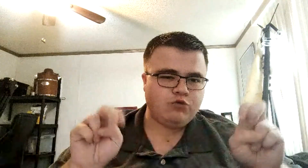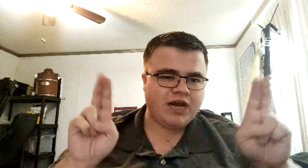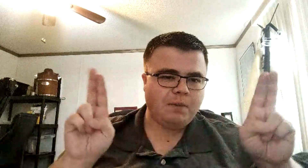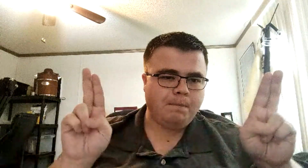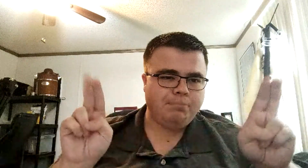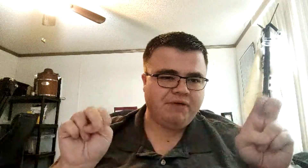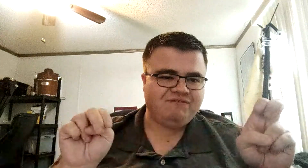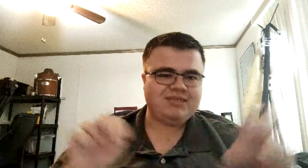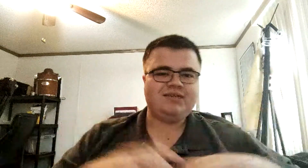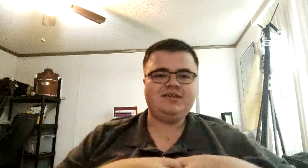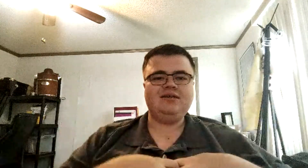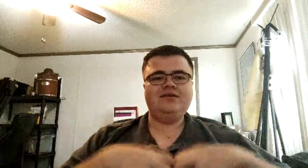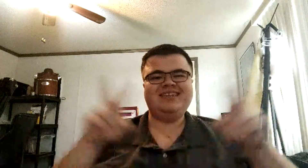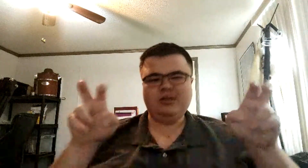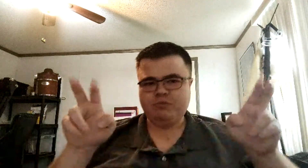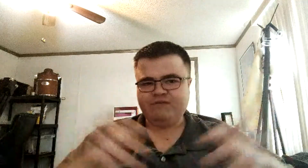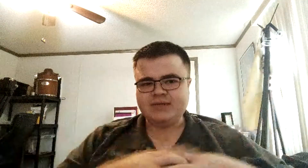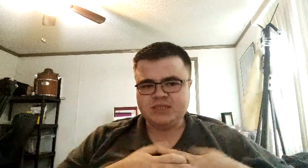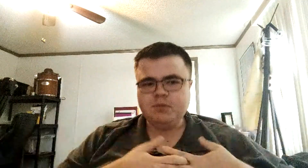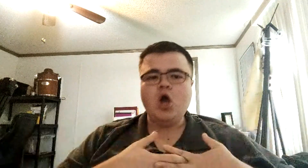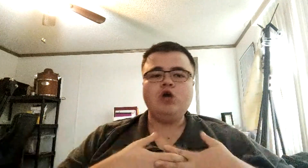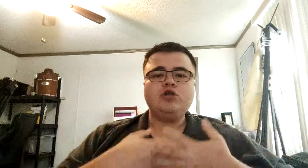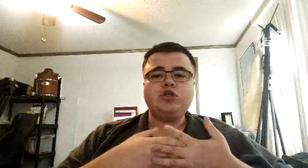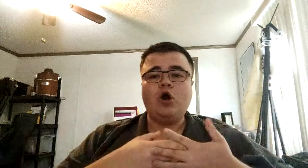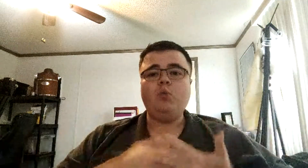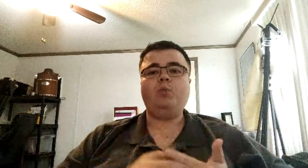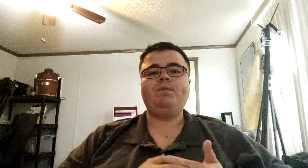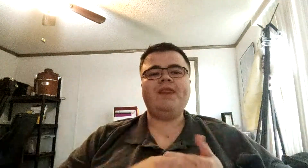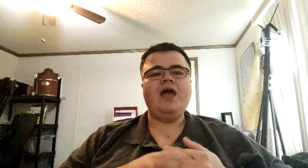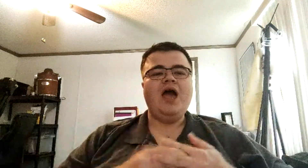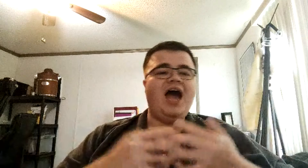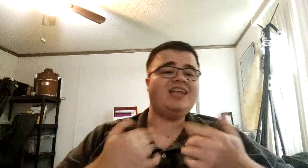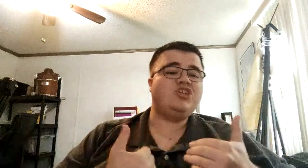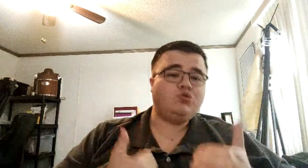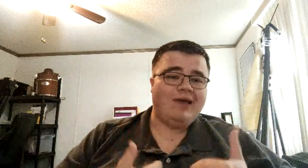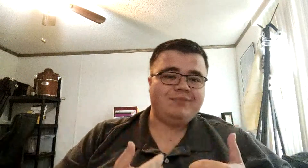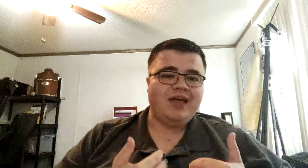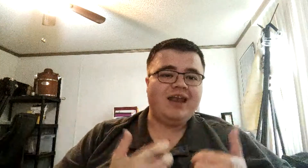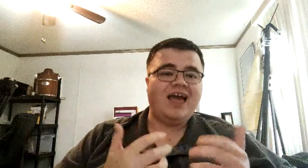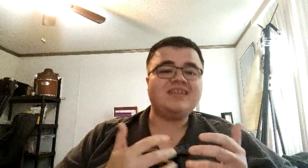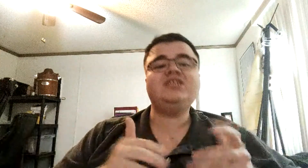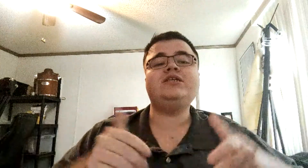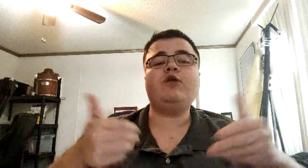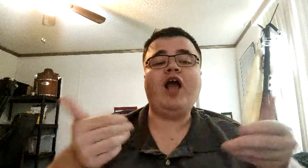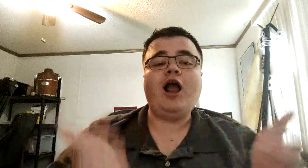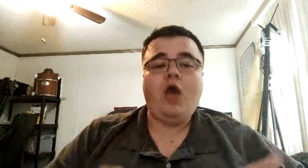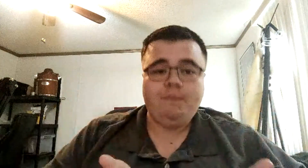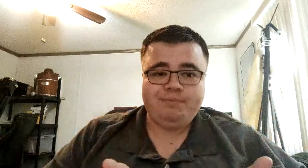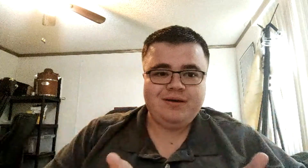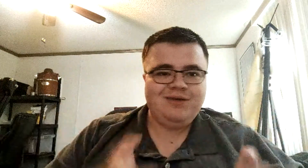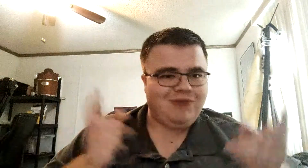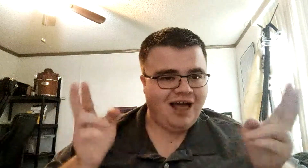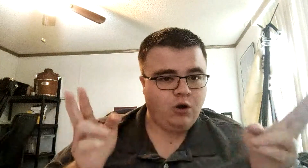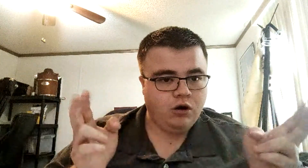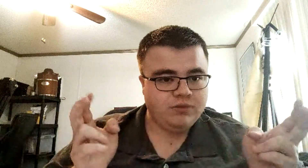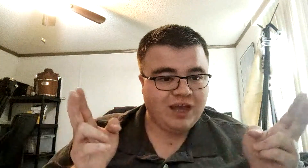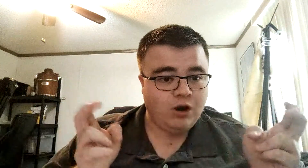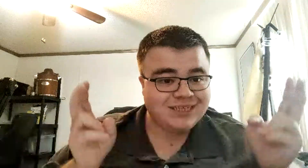cigarette buffers. So I describe that like cigarette club. They call it